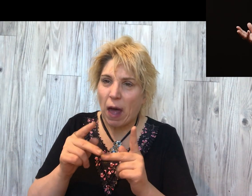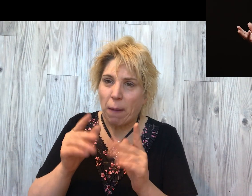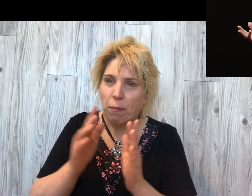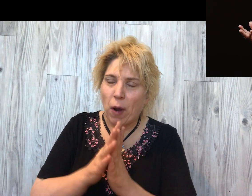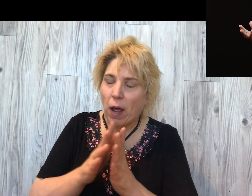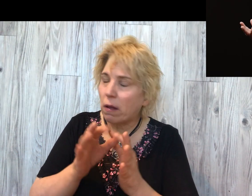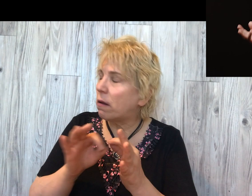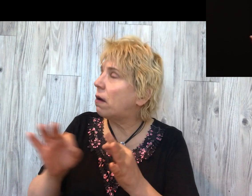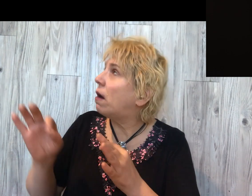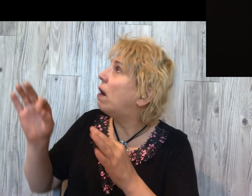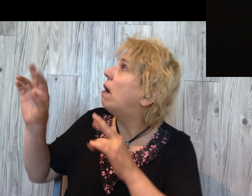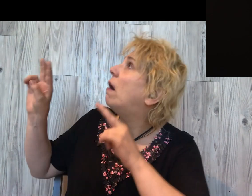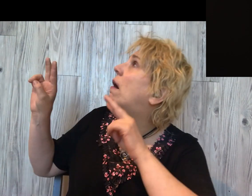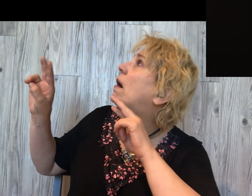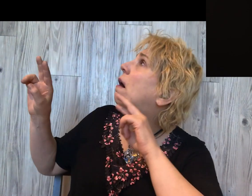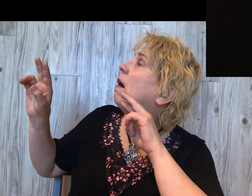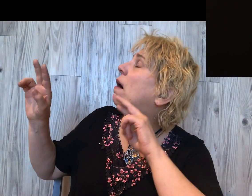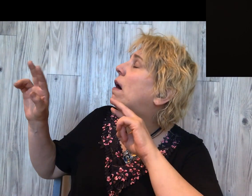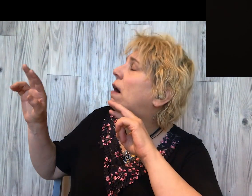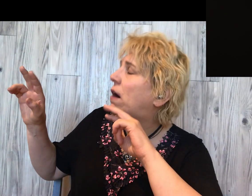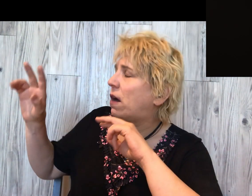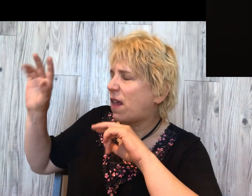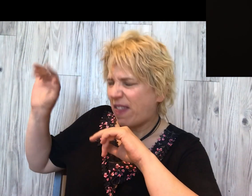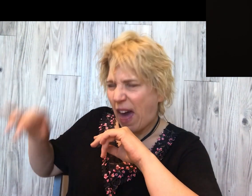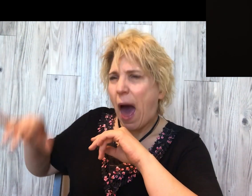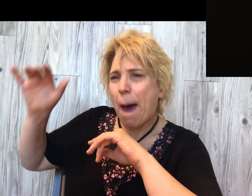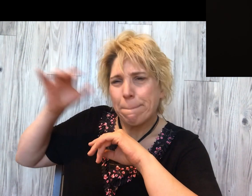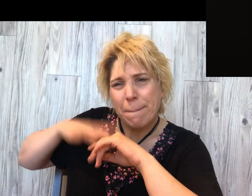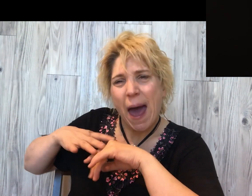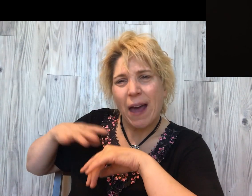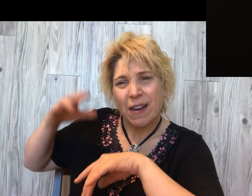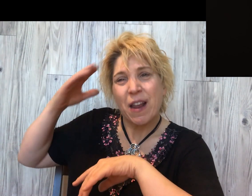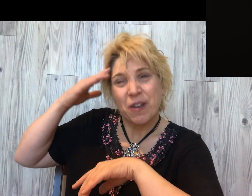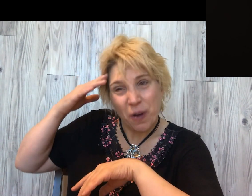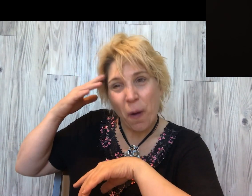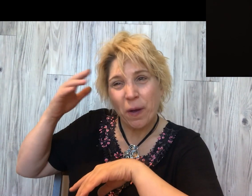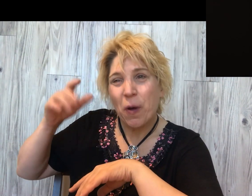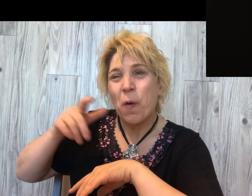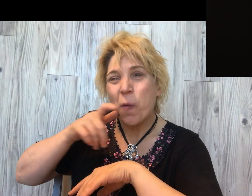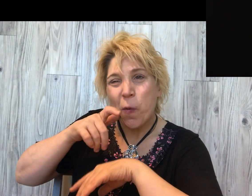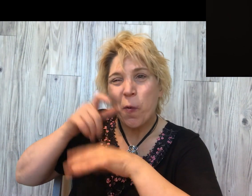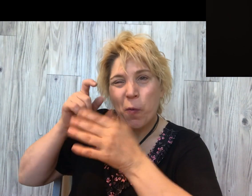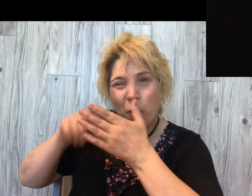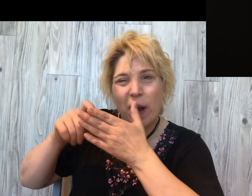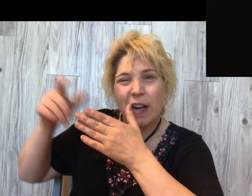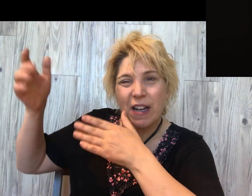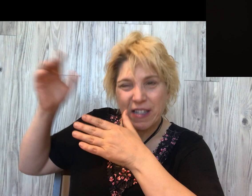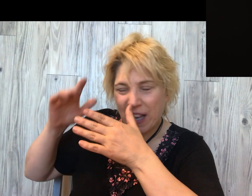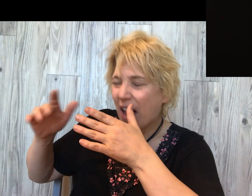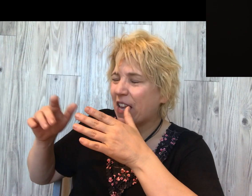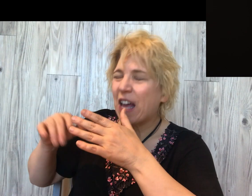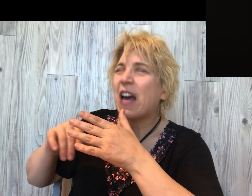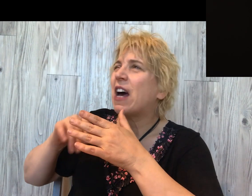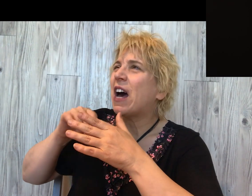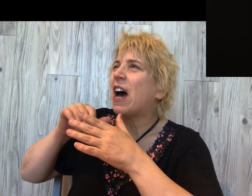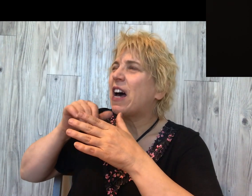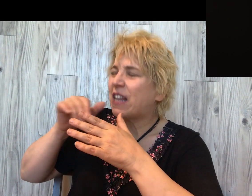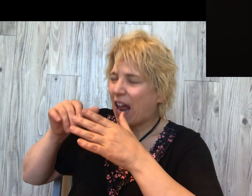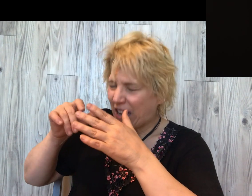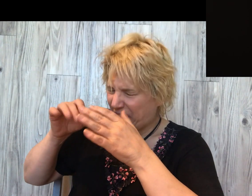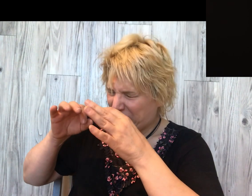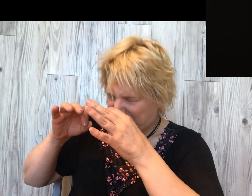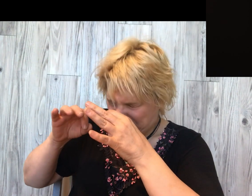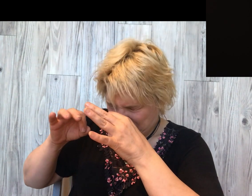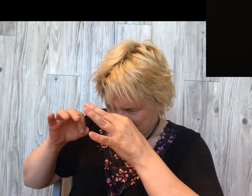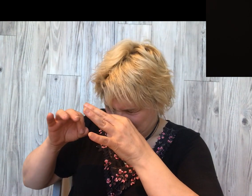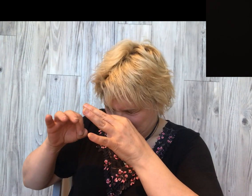lifted their eyes and looked toward heaven. Well, this man, knowing who he was and recognizing who God was, wouldn't even raise